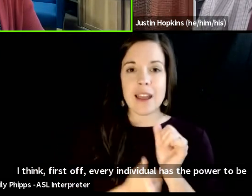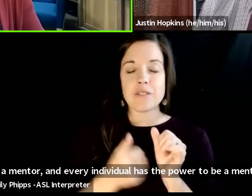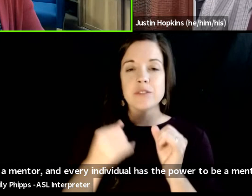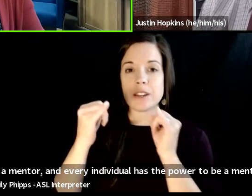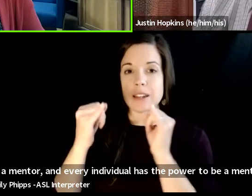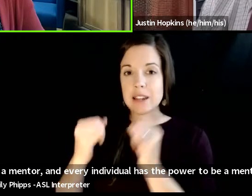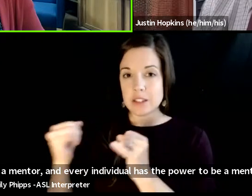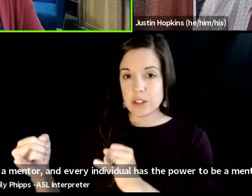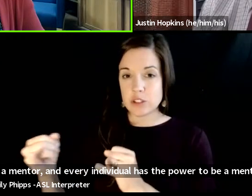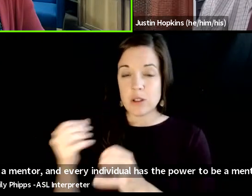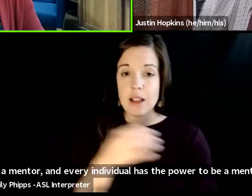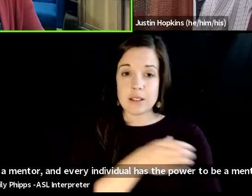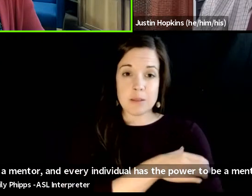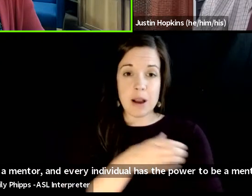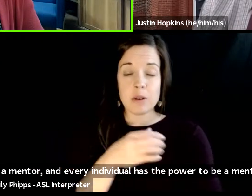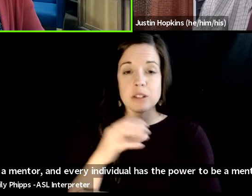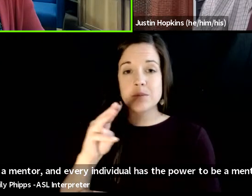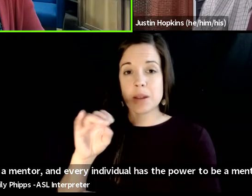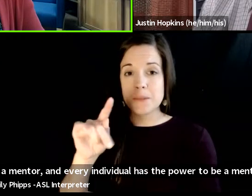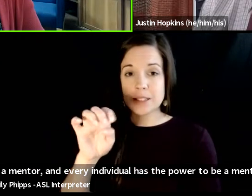mentee. And